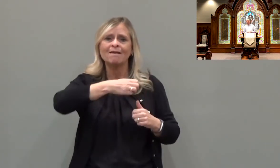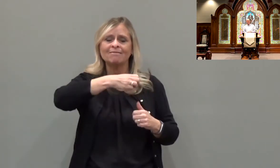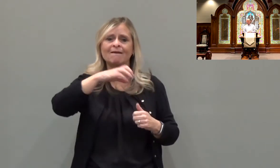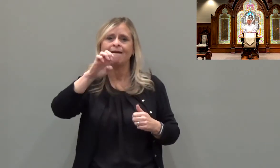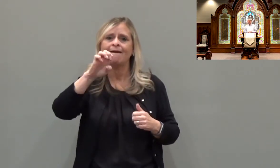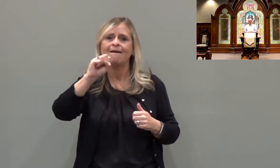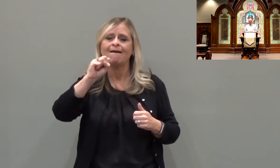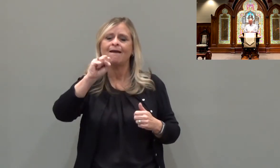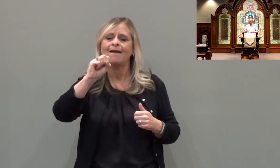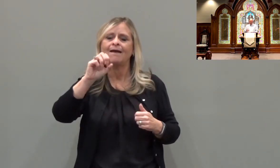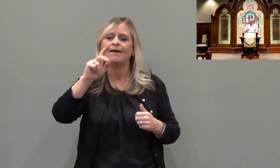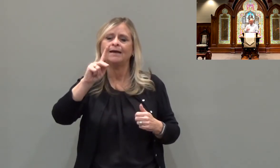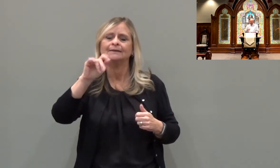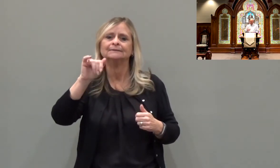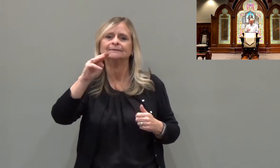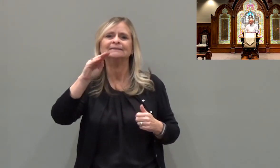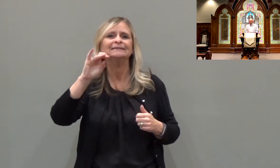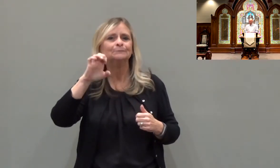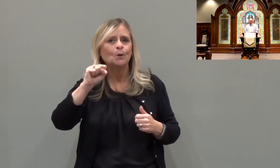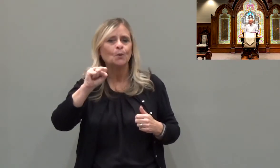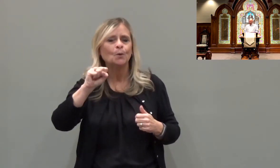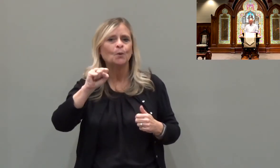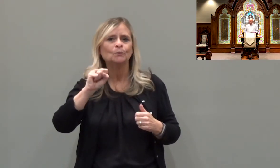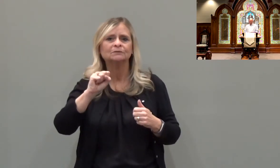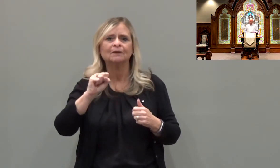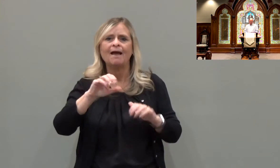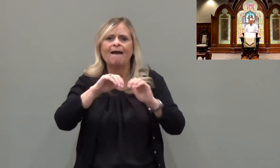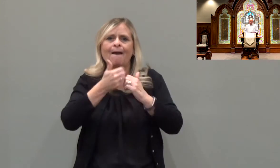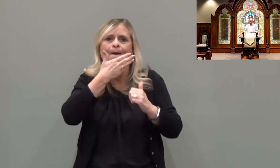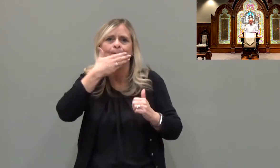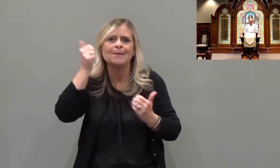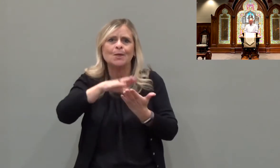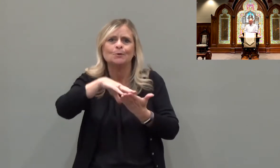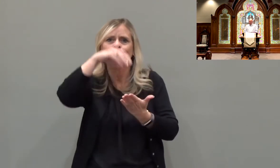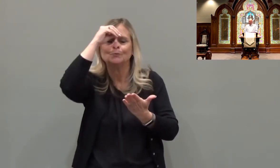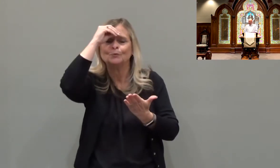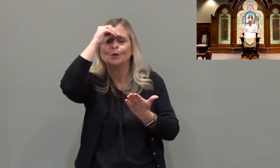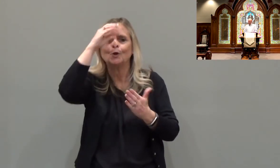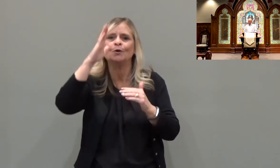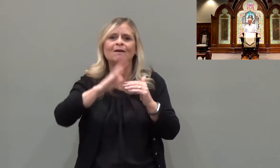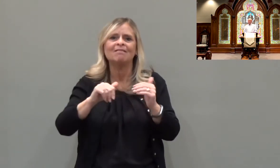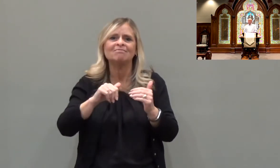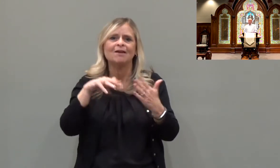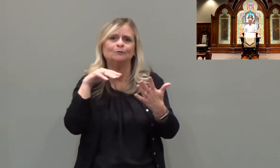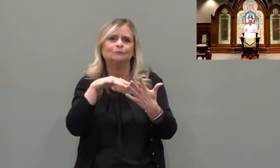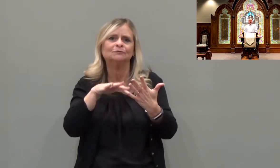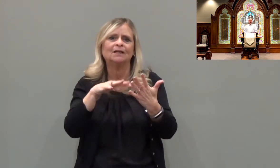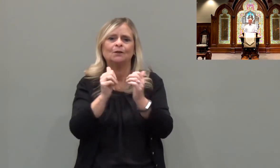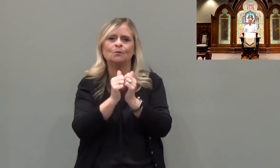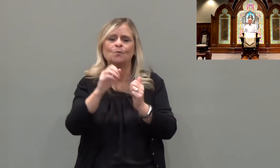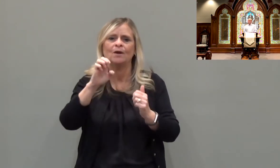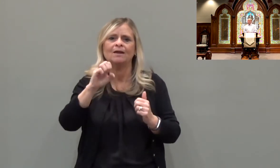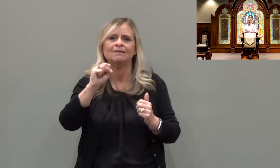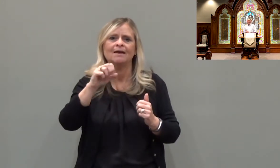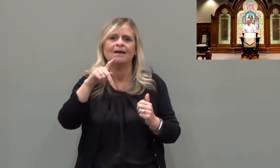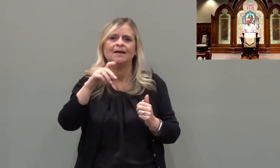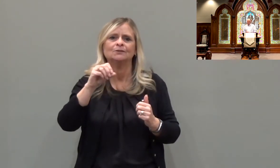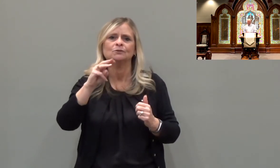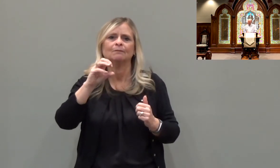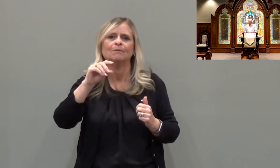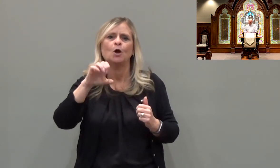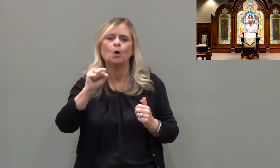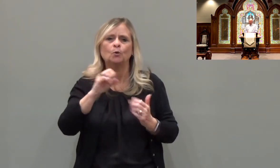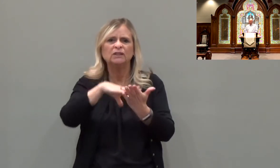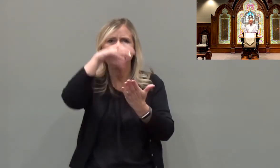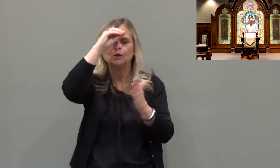polar conditions than to study with the Eskimos? He learned many things from them. How they used dogs